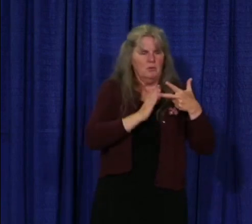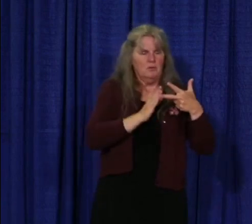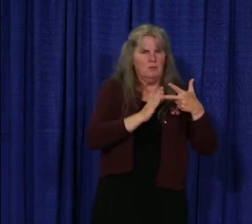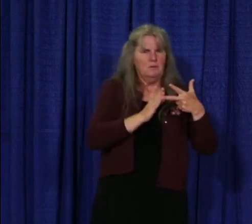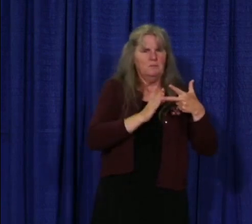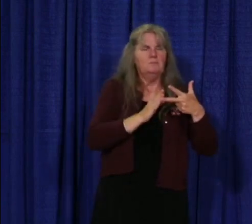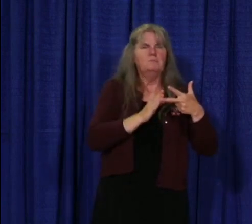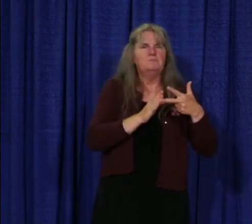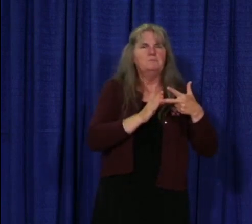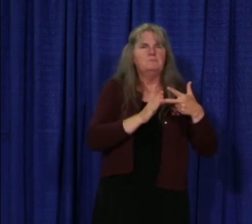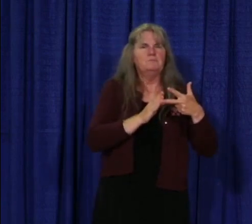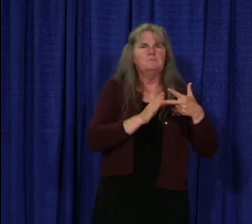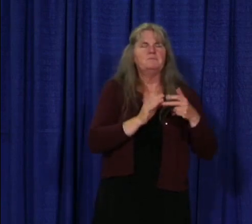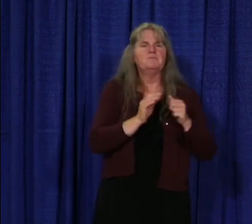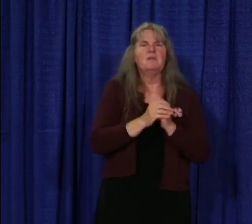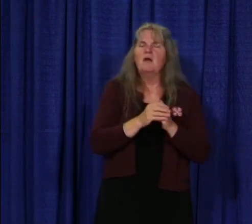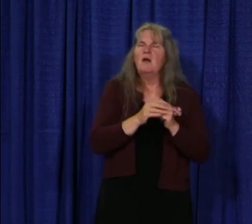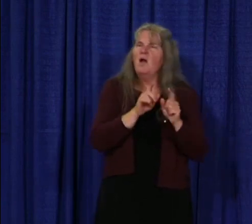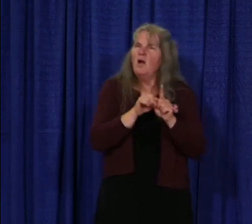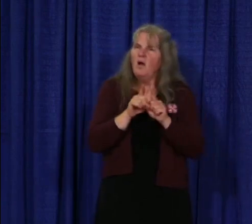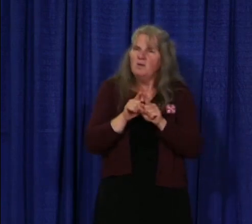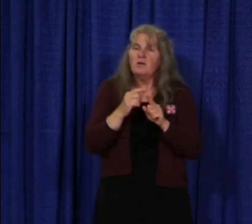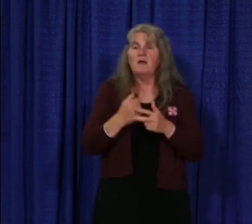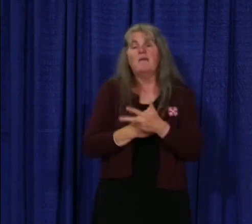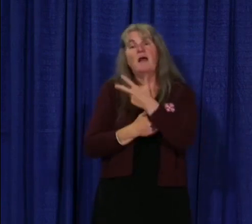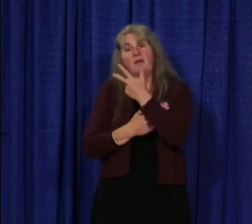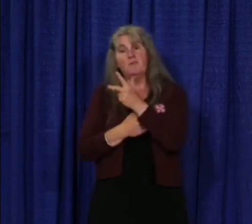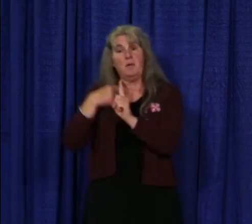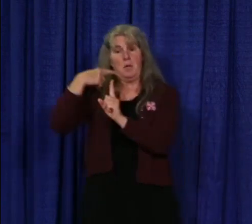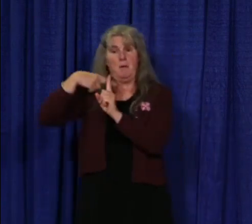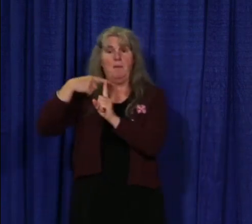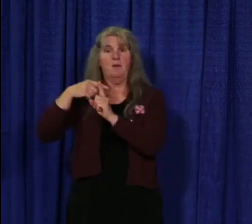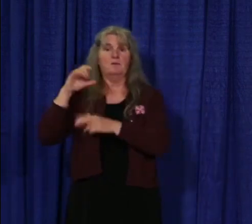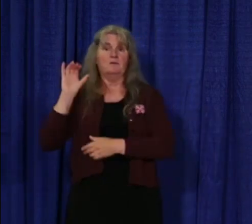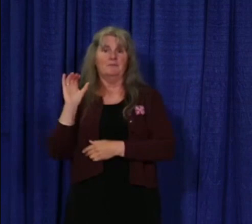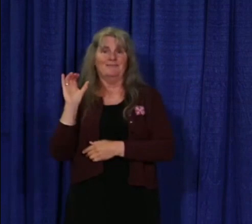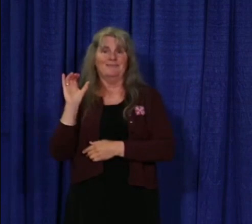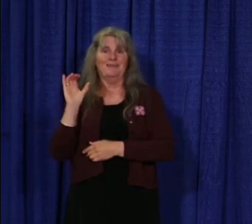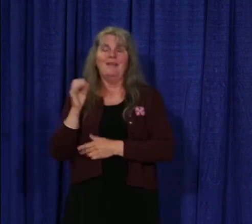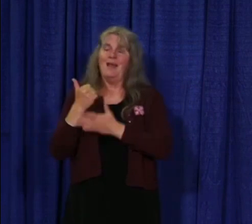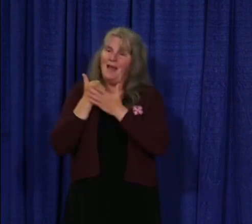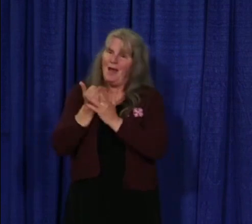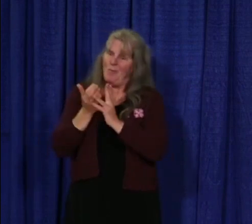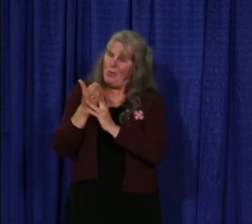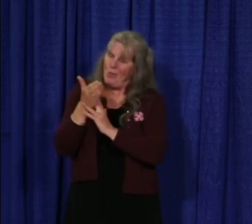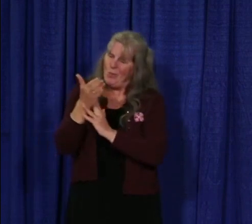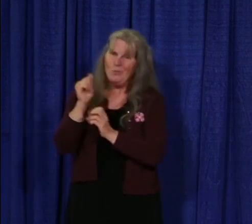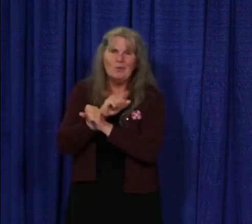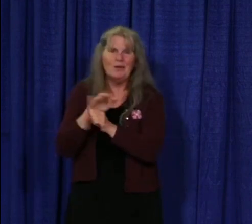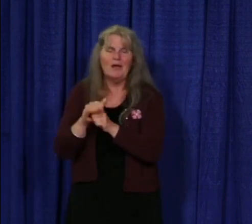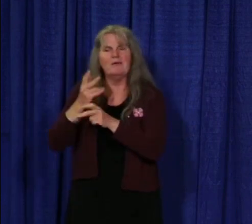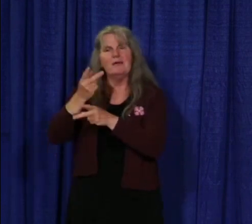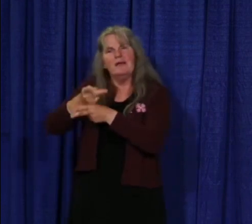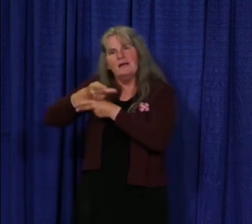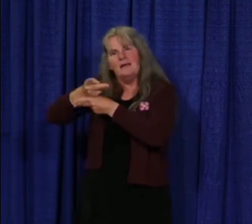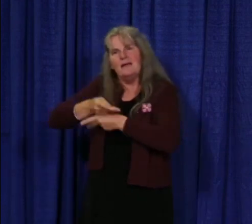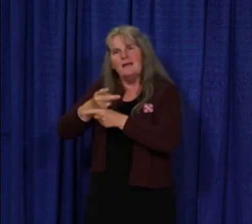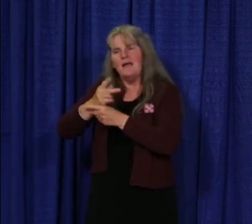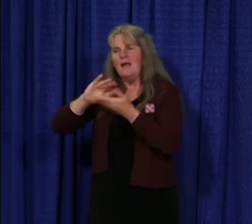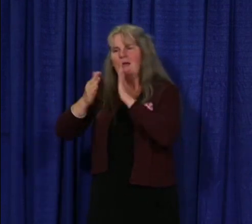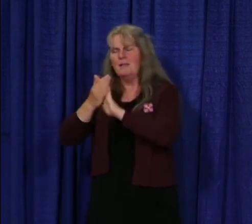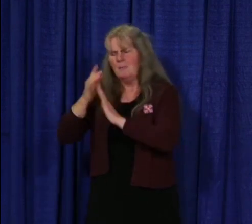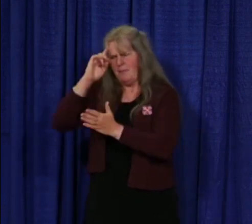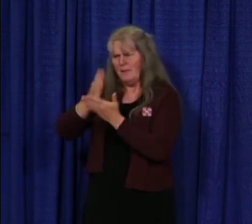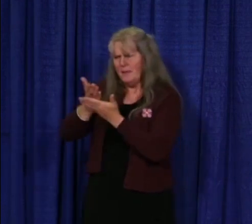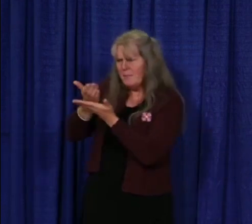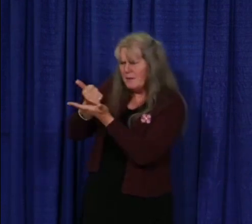of alliterative fatigue, there are also 3 positive C's that will help us get through this: caring,